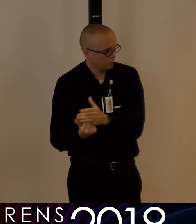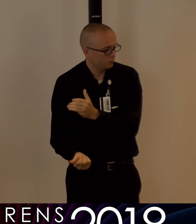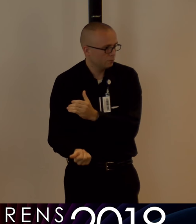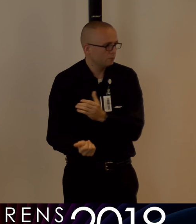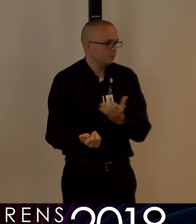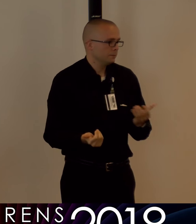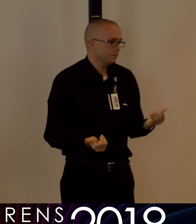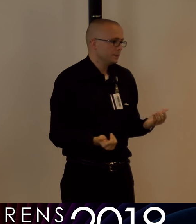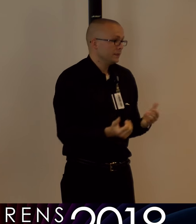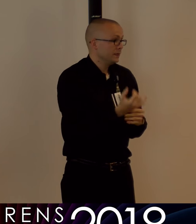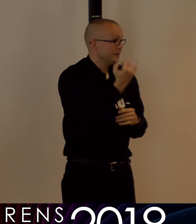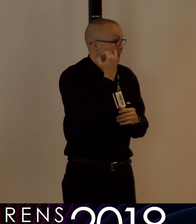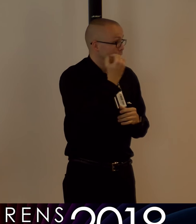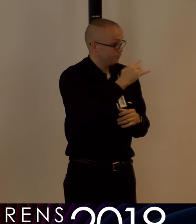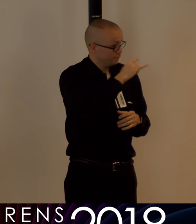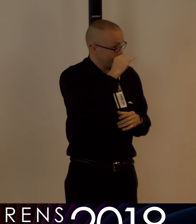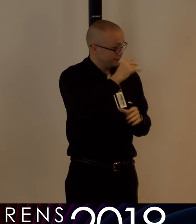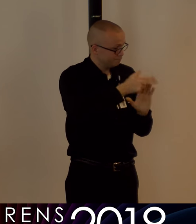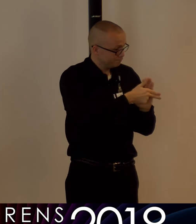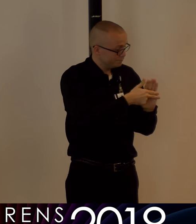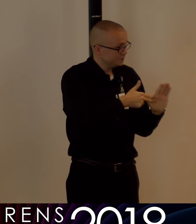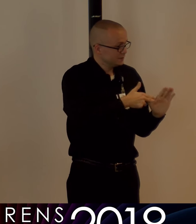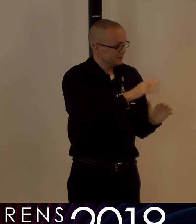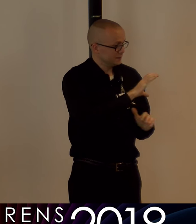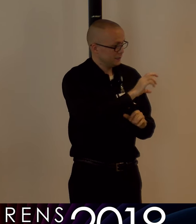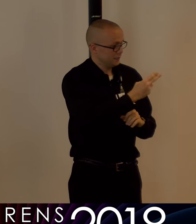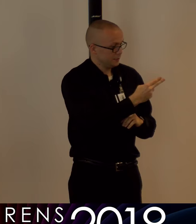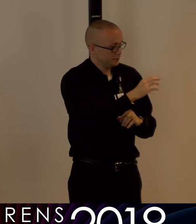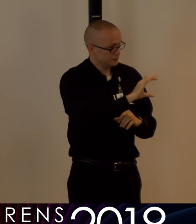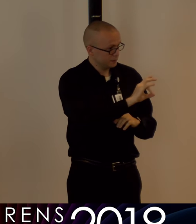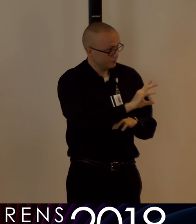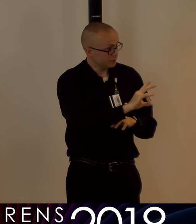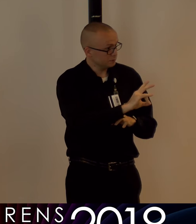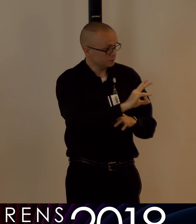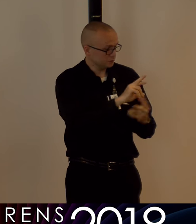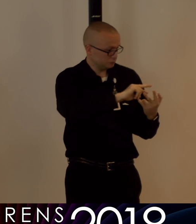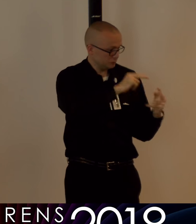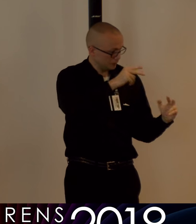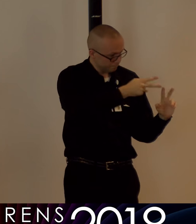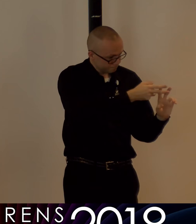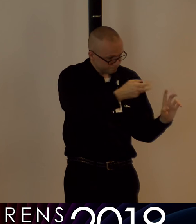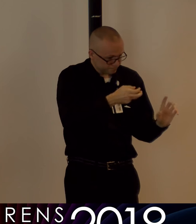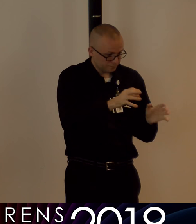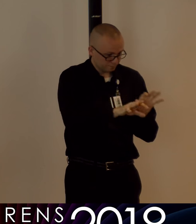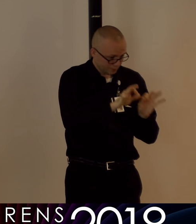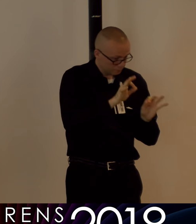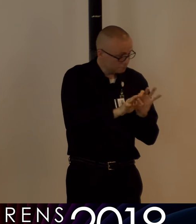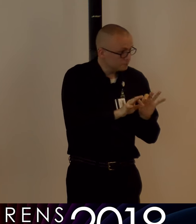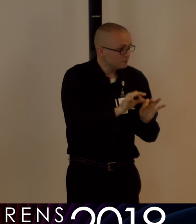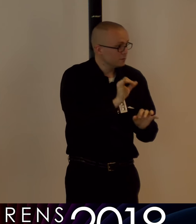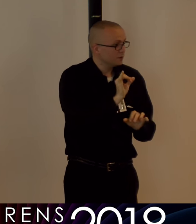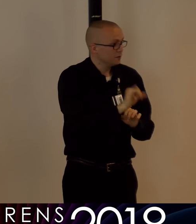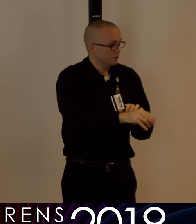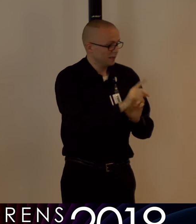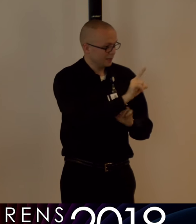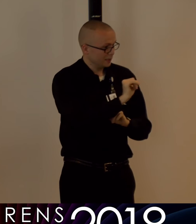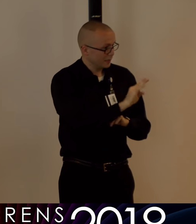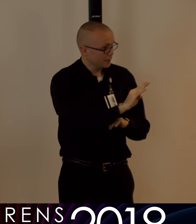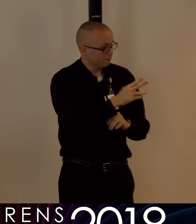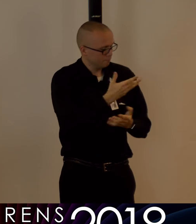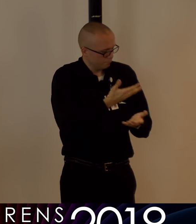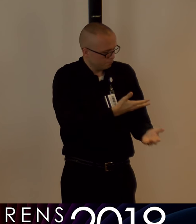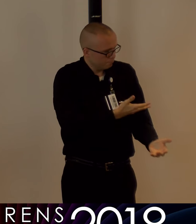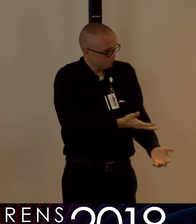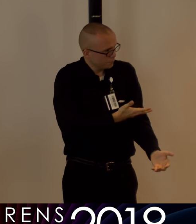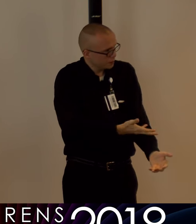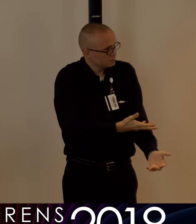So if your child had CHD7 sequencing done, what probably happened is the lab took some blood